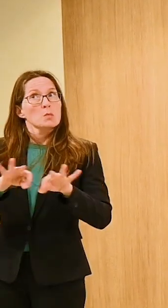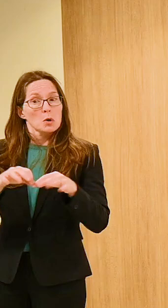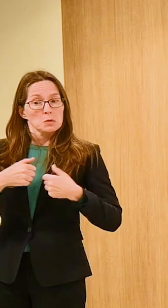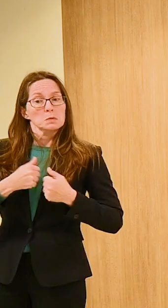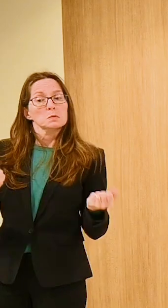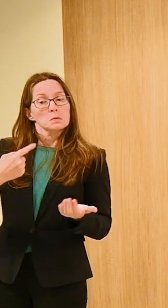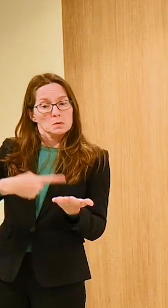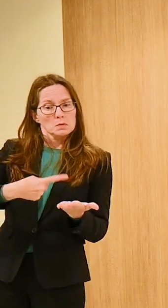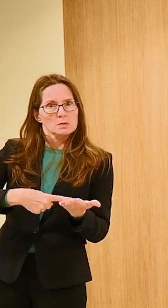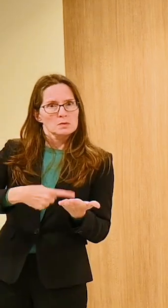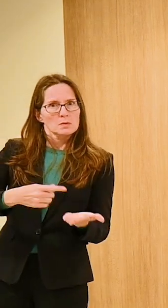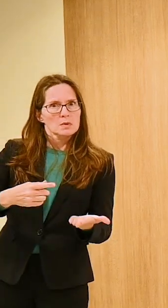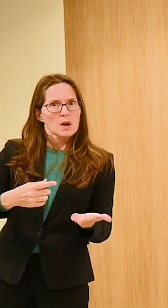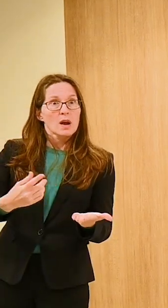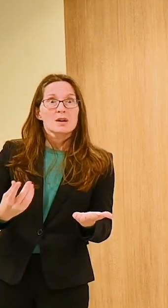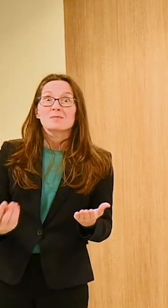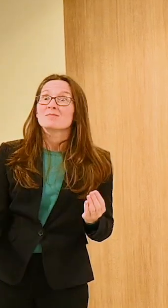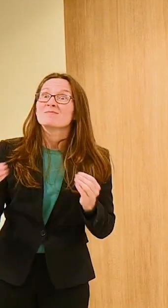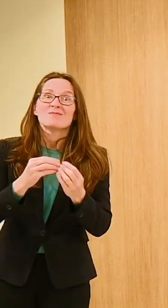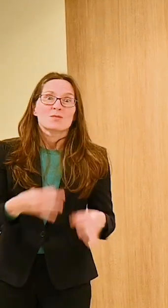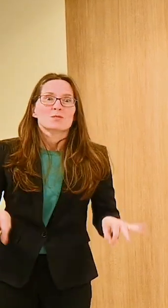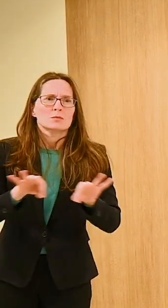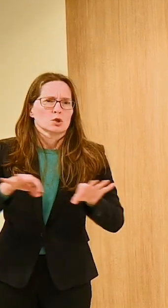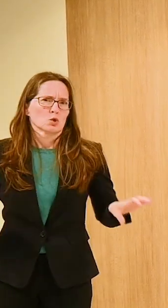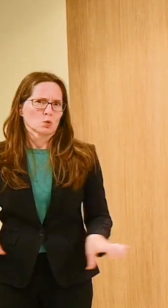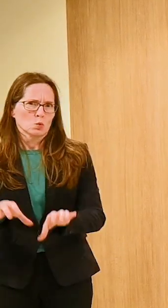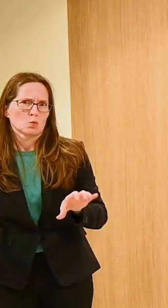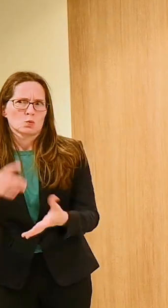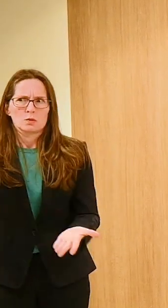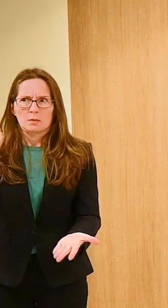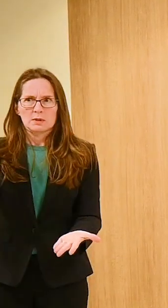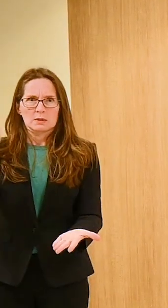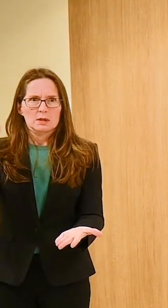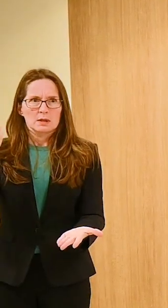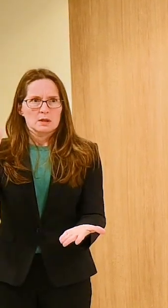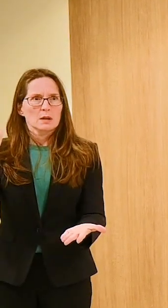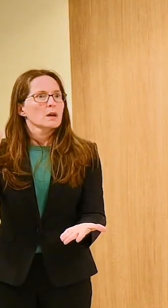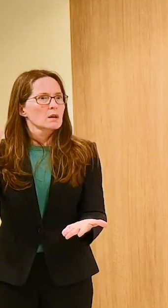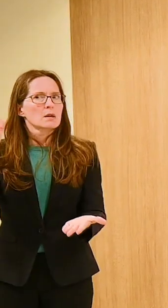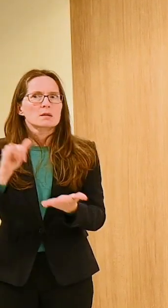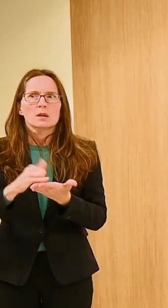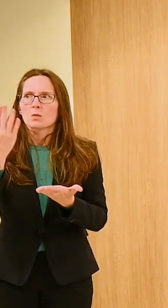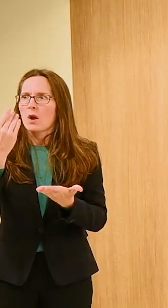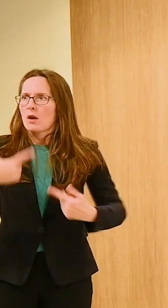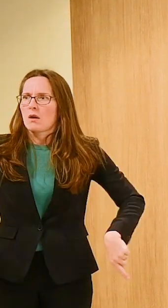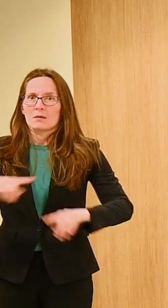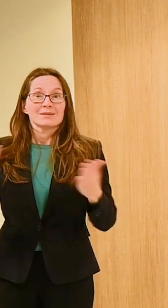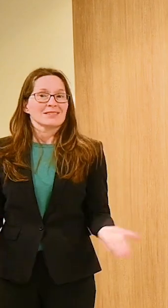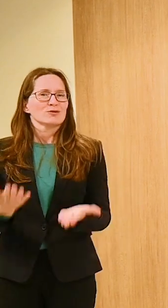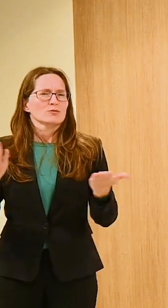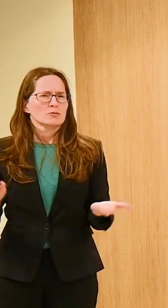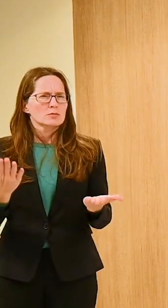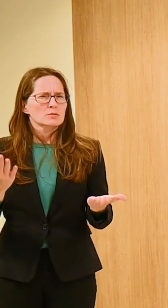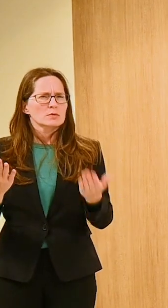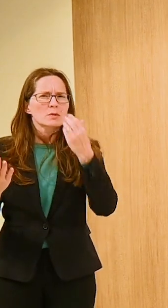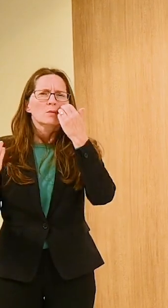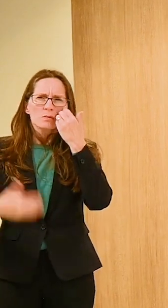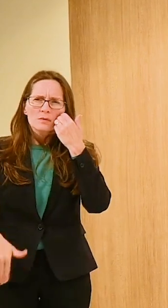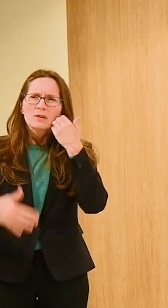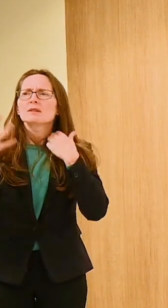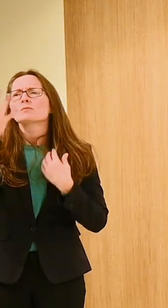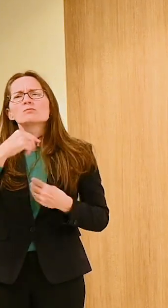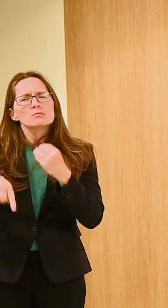we are. And you know, I think it really says a lot about our community. And that's the beautiful thing about Howard